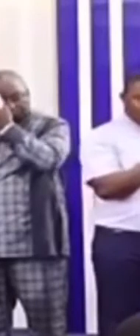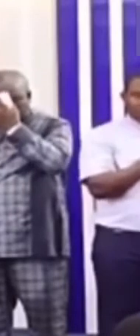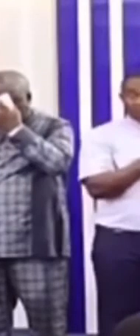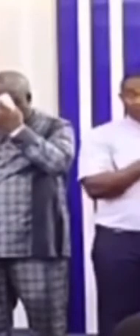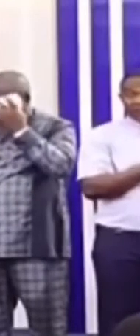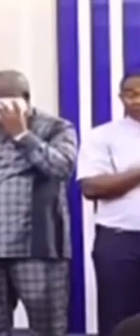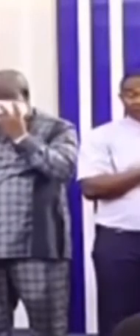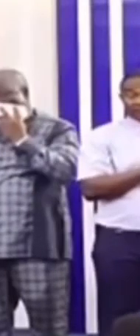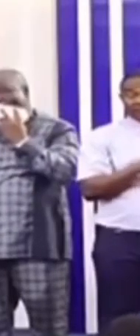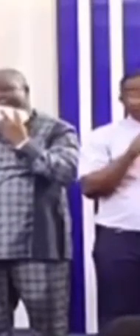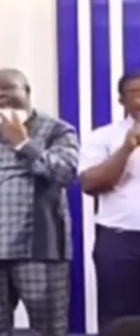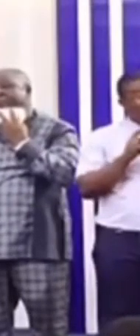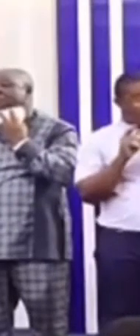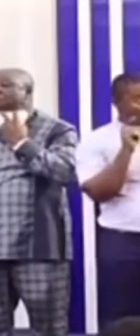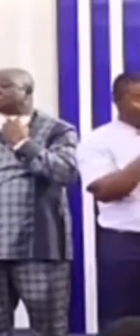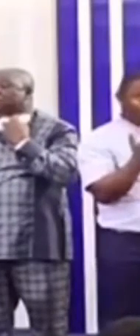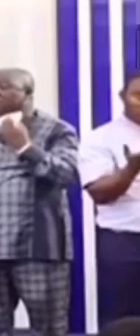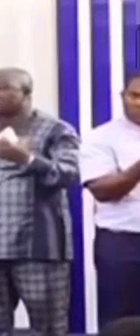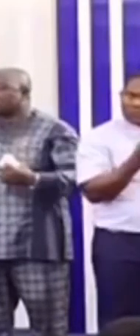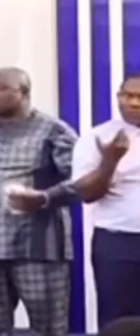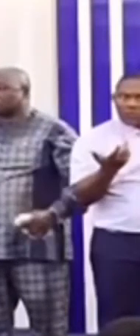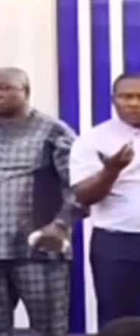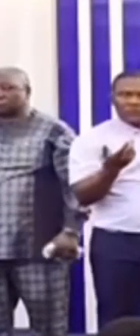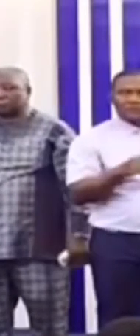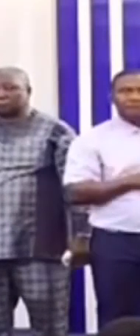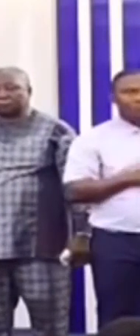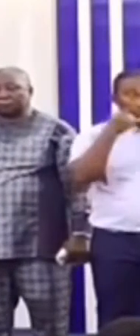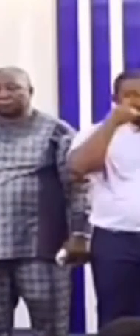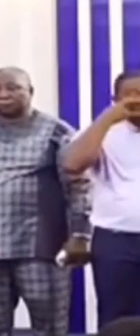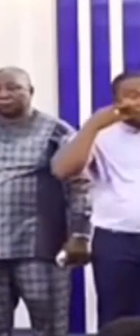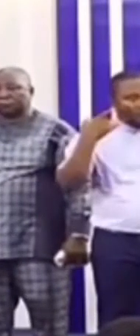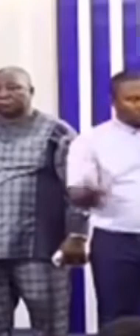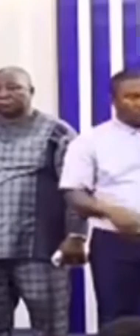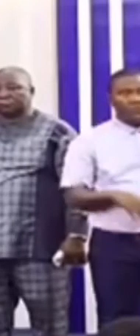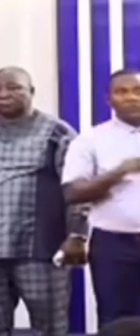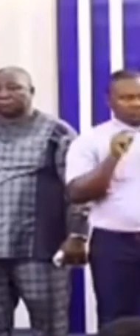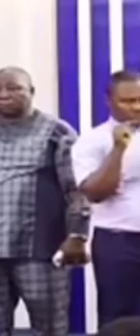will also be protected, will have to wear some masks and also be able to